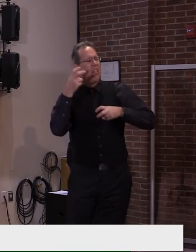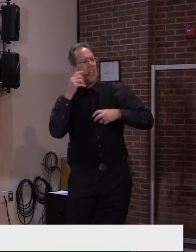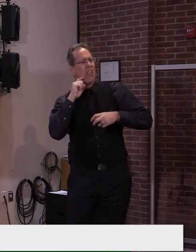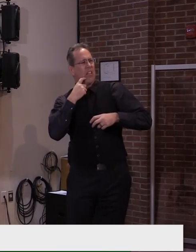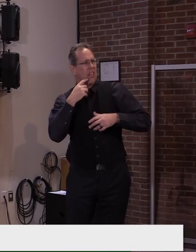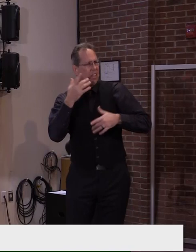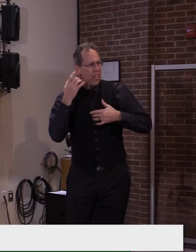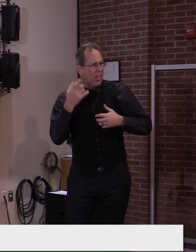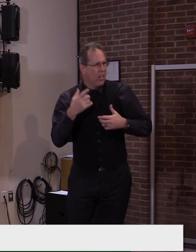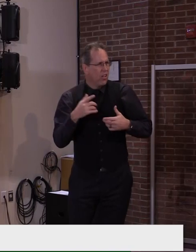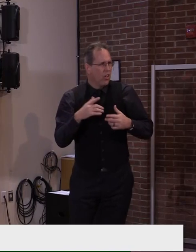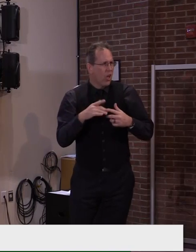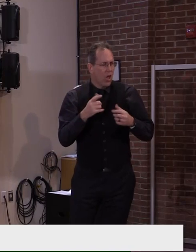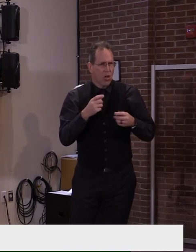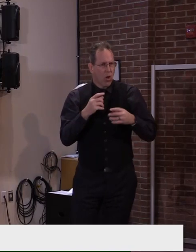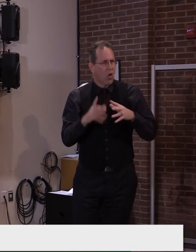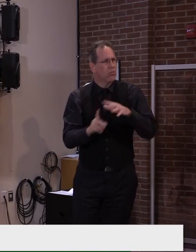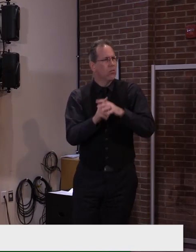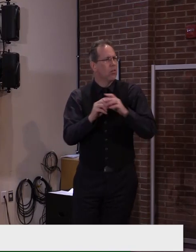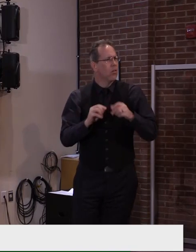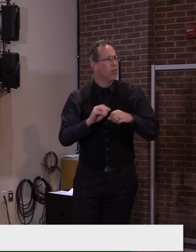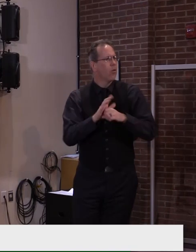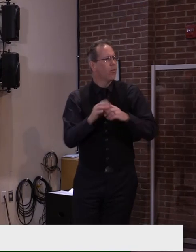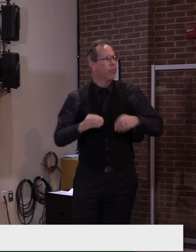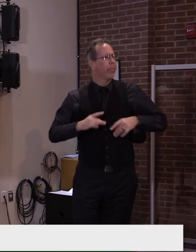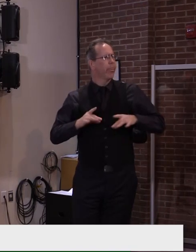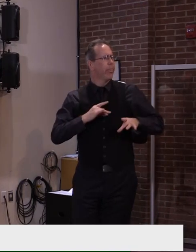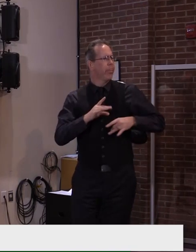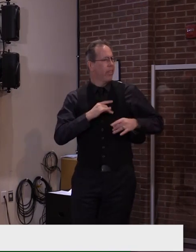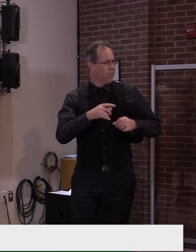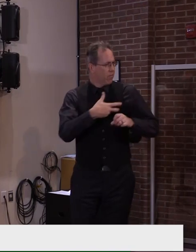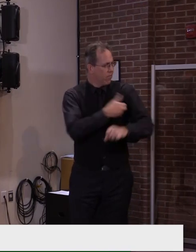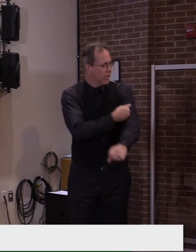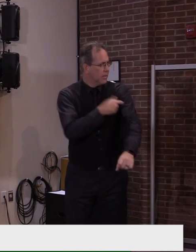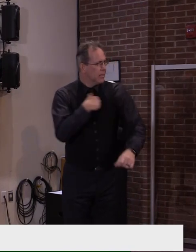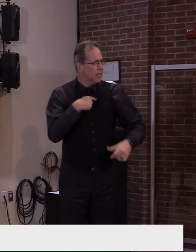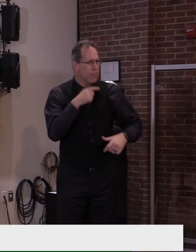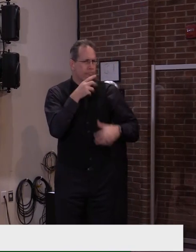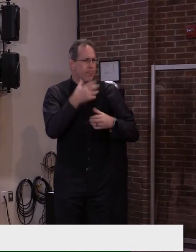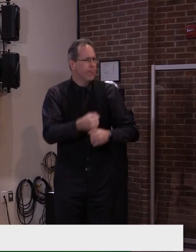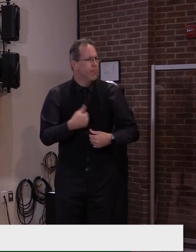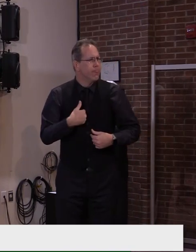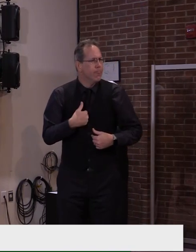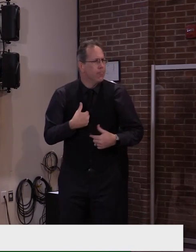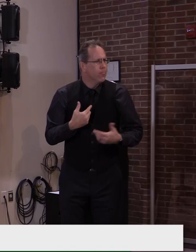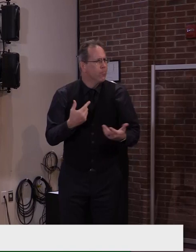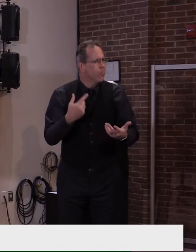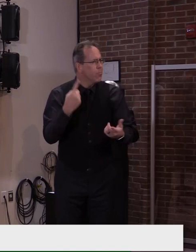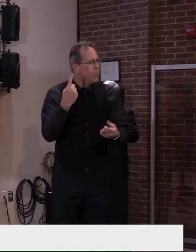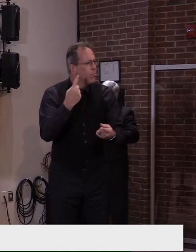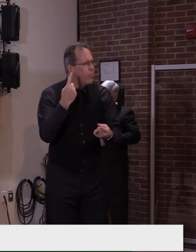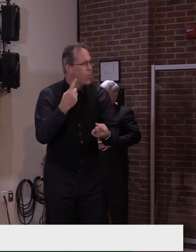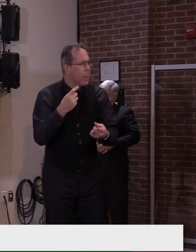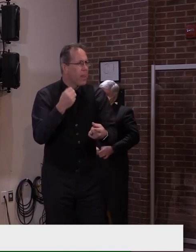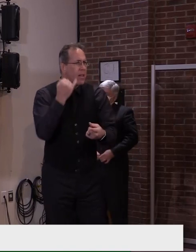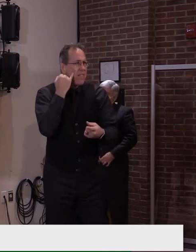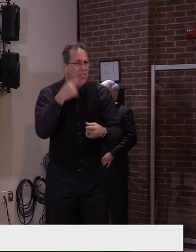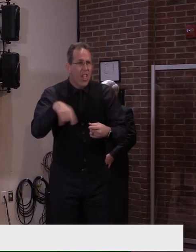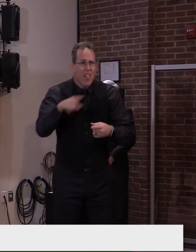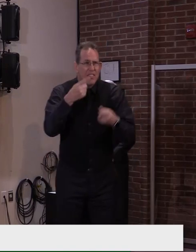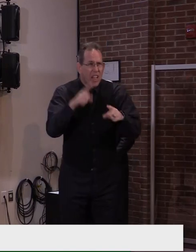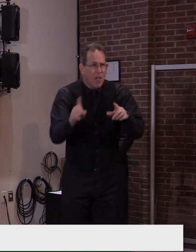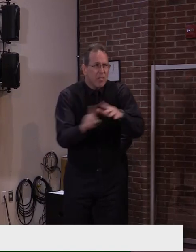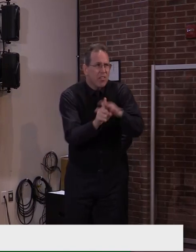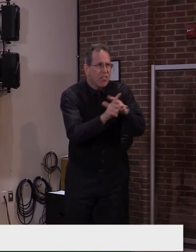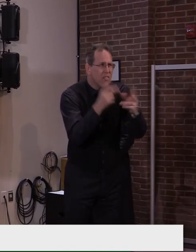relevant, how is it still ethical to incentivize Vermonters, to use a term you used a couple of weeks ago, to vaccinate